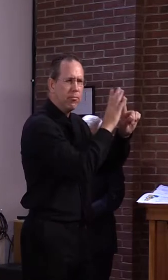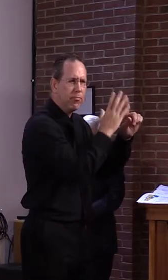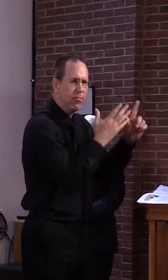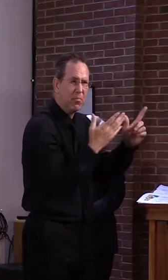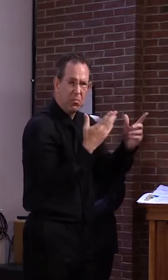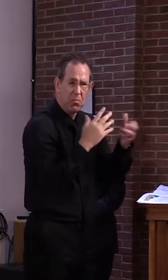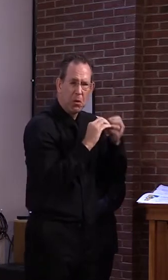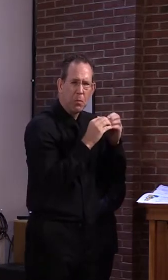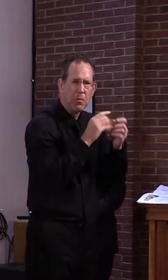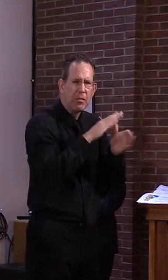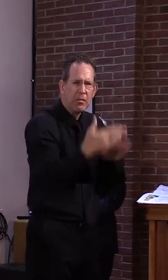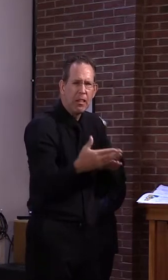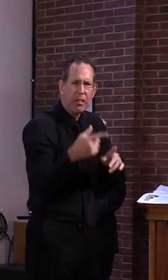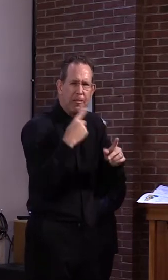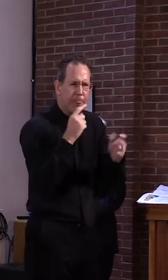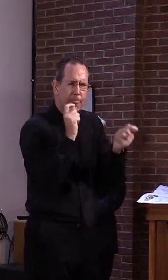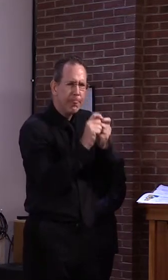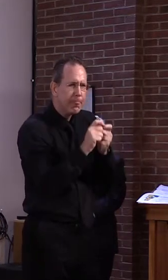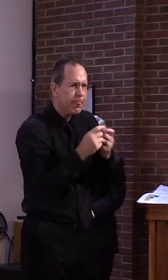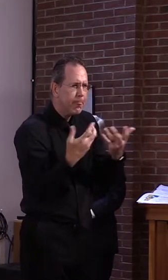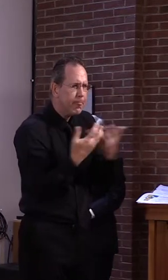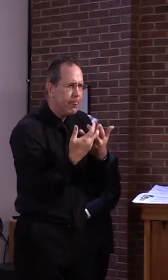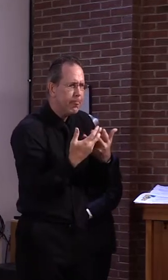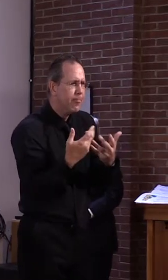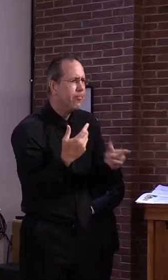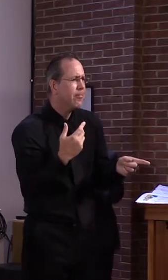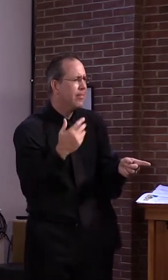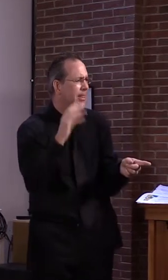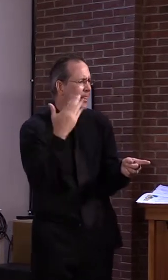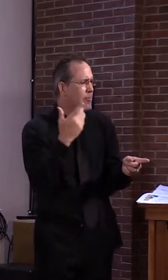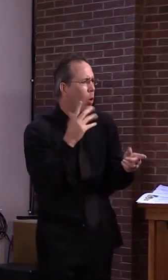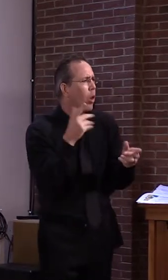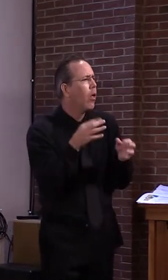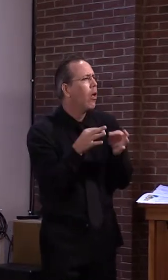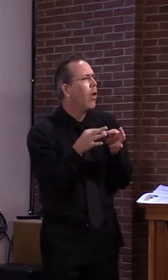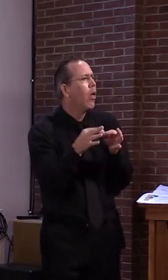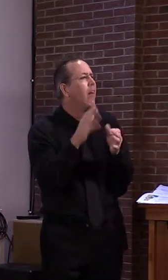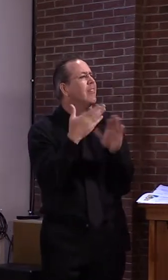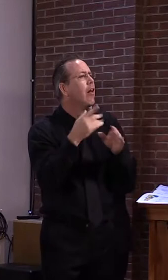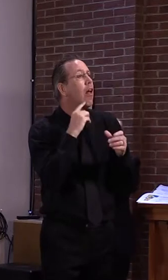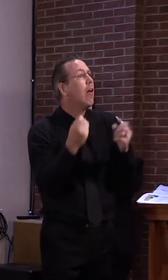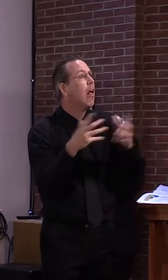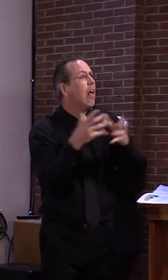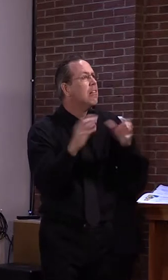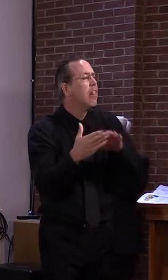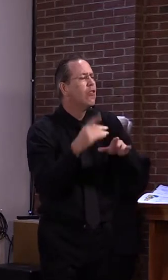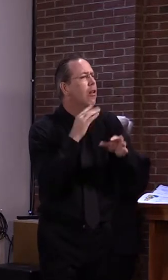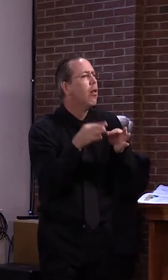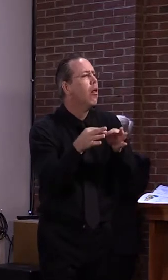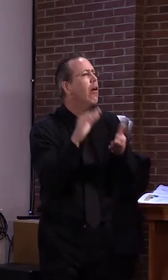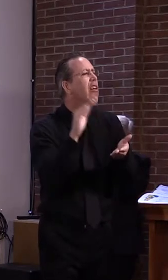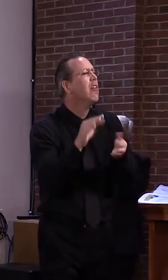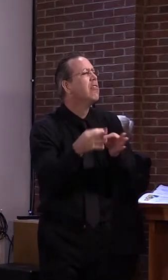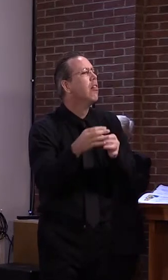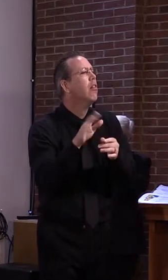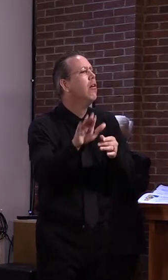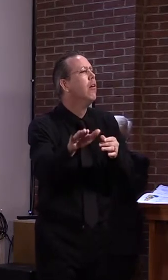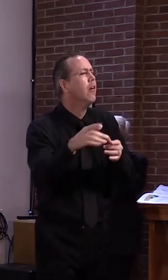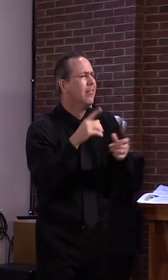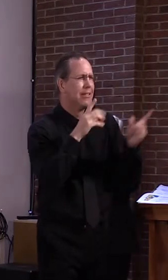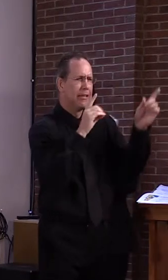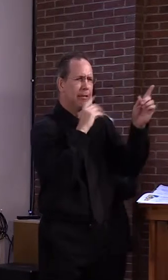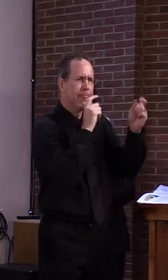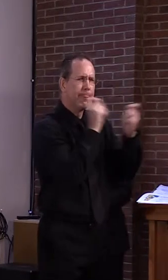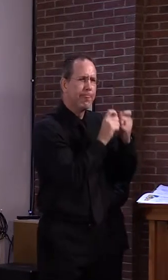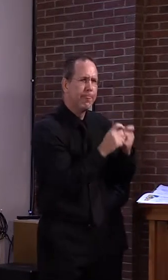of anticipated someone would ask this today, so my answer is not directed at you. You framed the question really